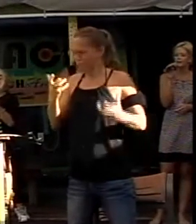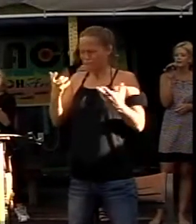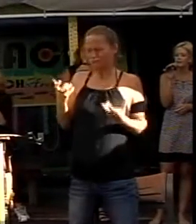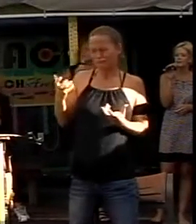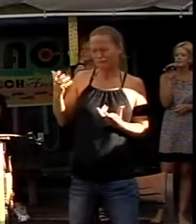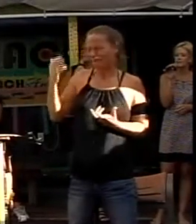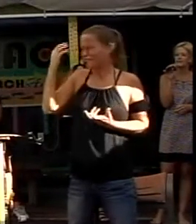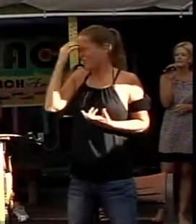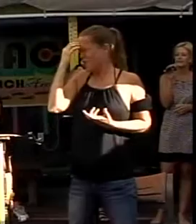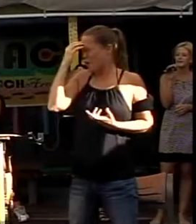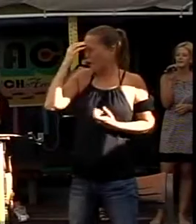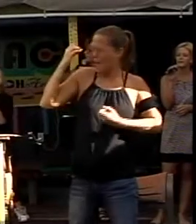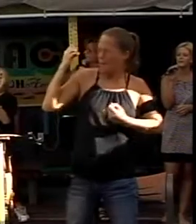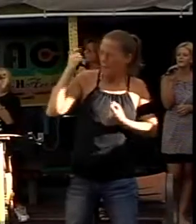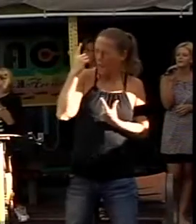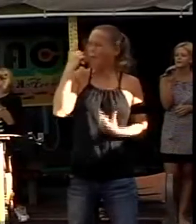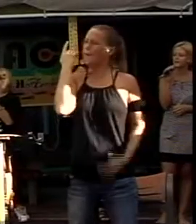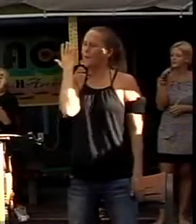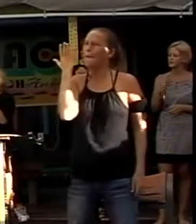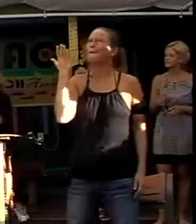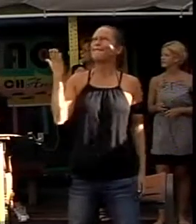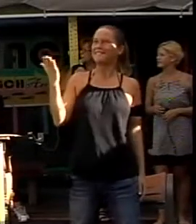I want to see you.